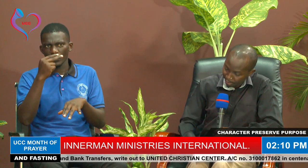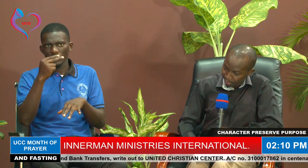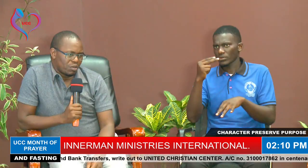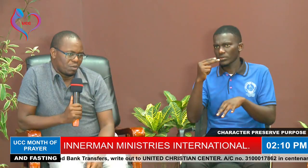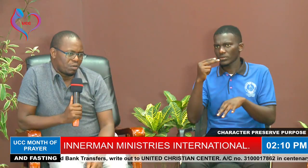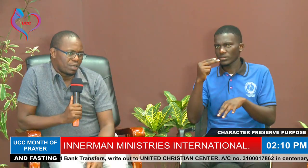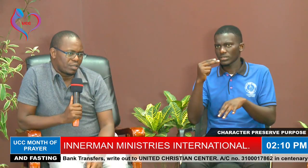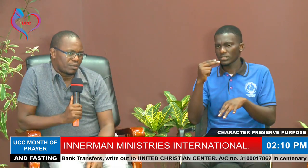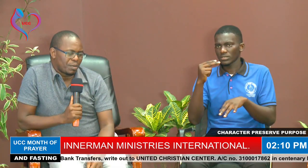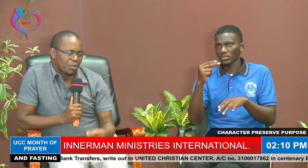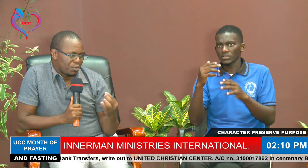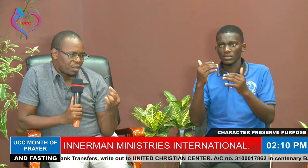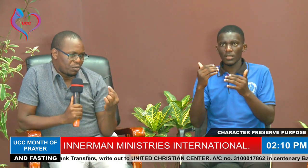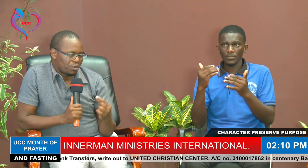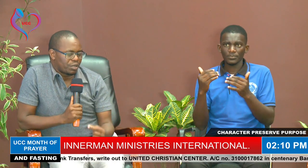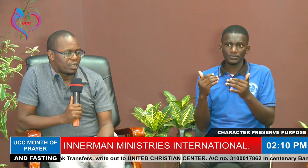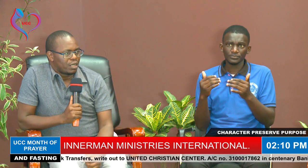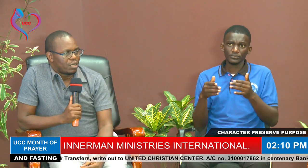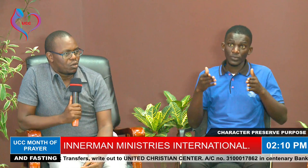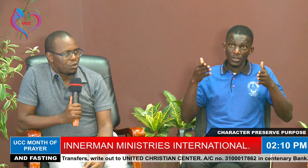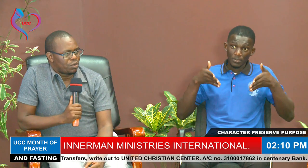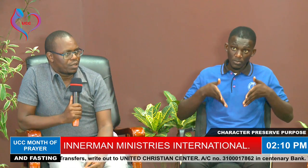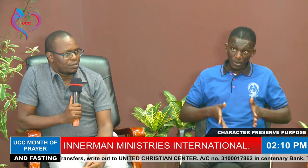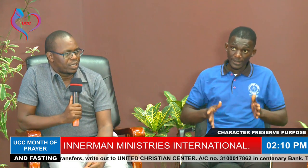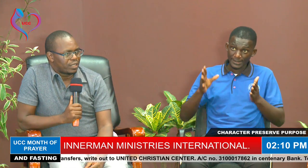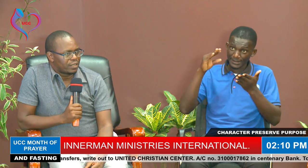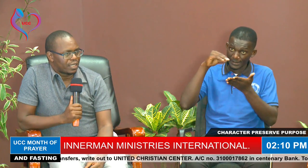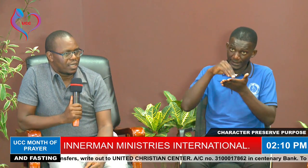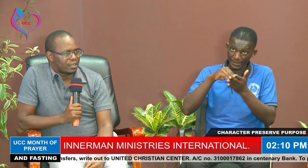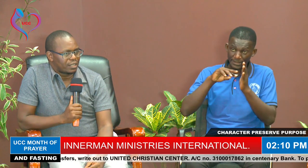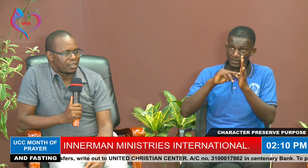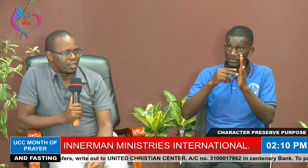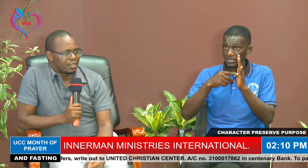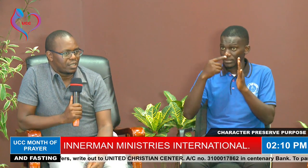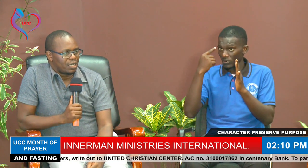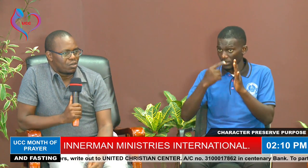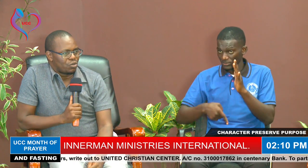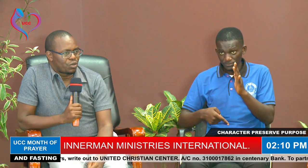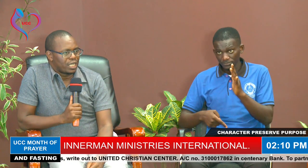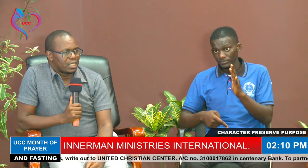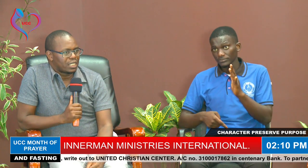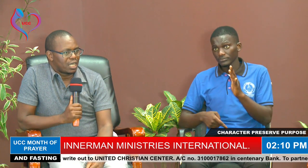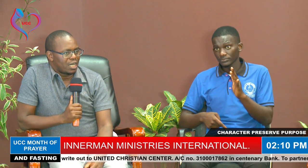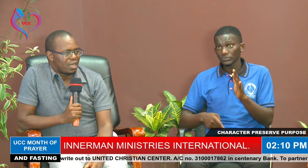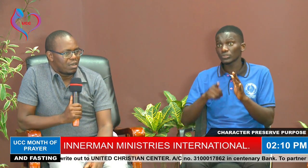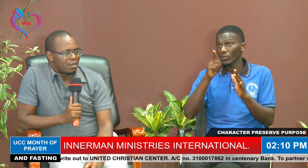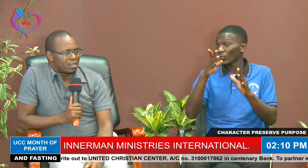Sotosomayo. Obulokole, babyo nabyo gira obulokole. Obulokole butegeza nti okiriza